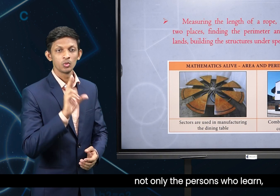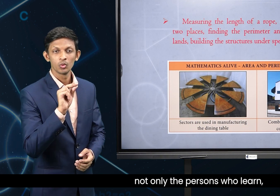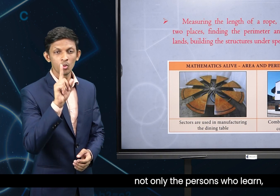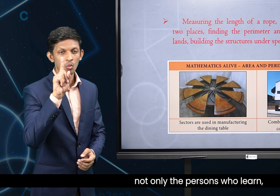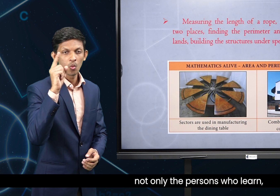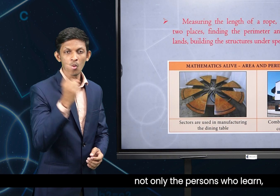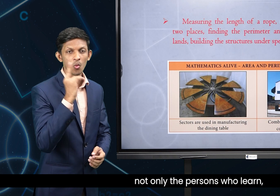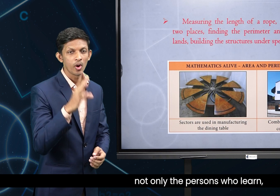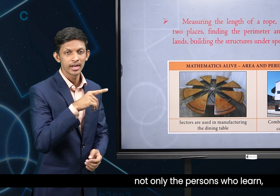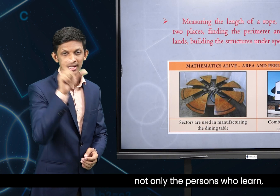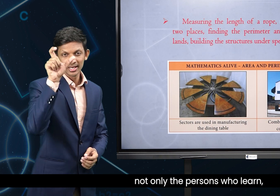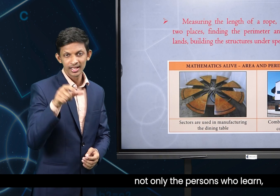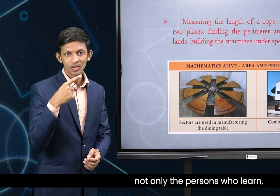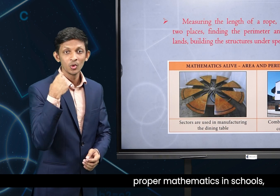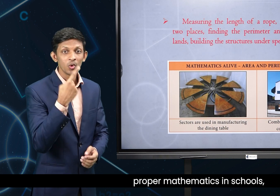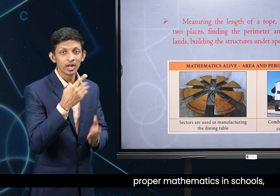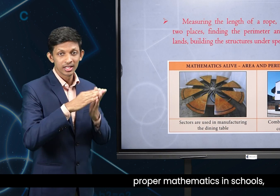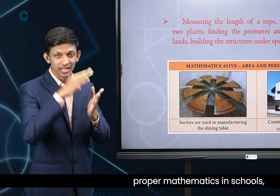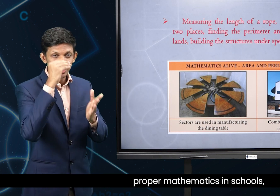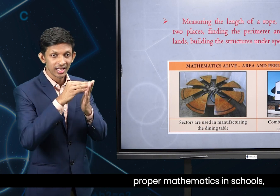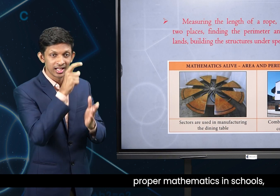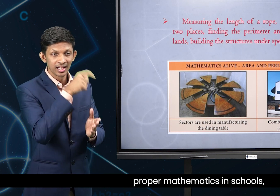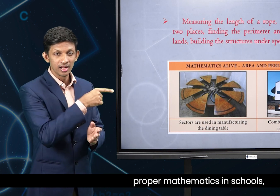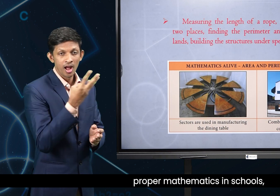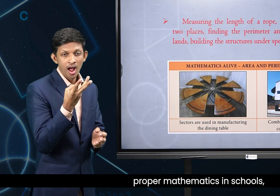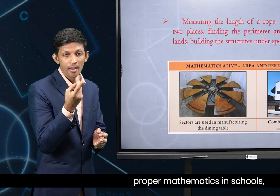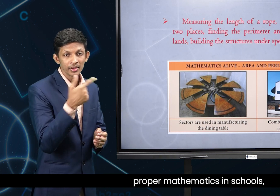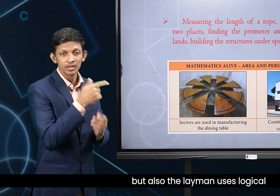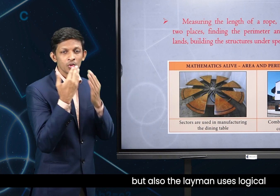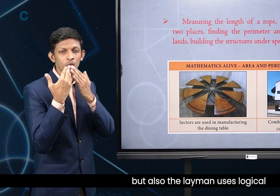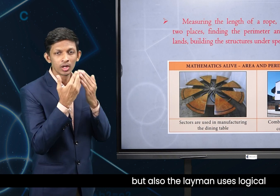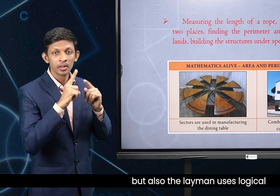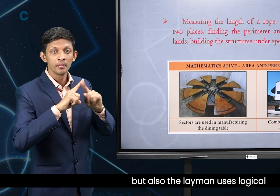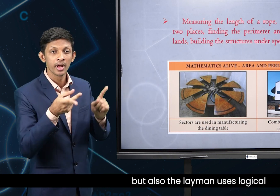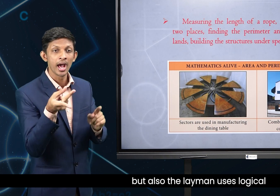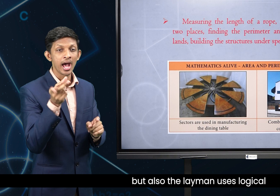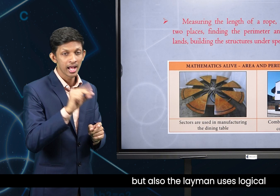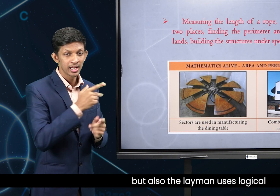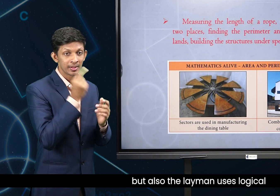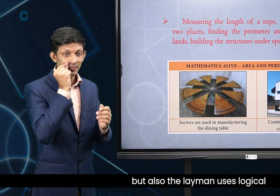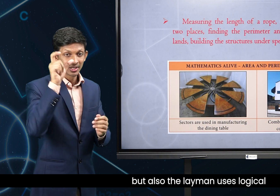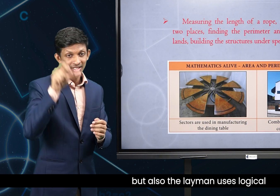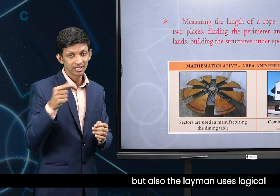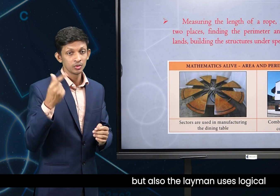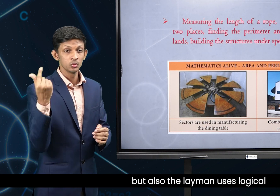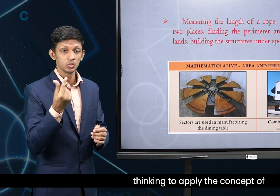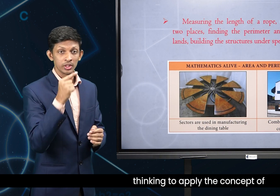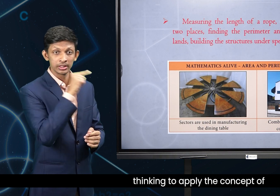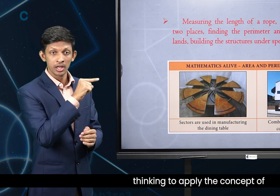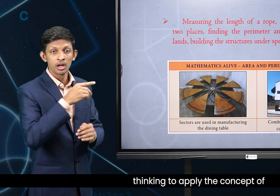Not only the persons who learn proper mathematics in schools, but also the layman uses logical thinking to